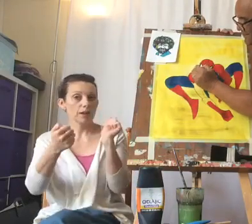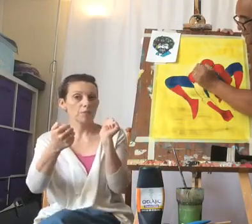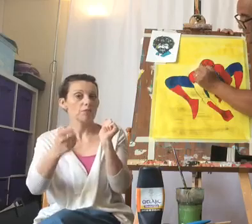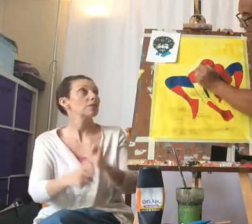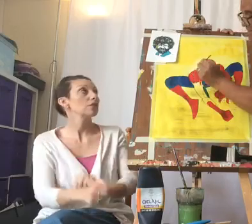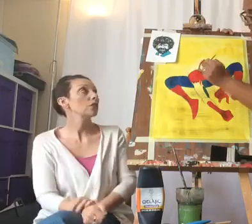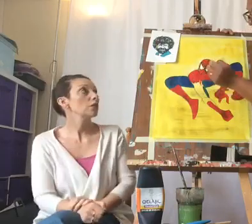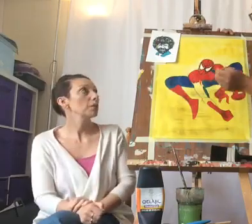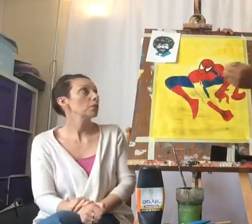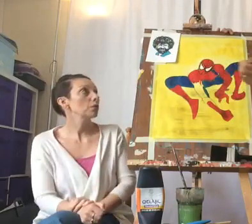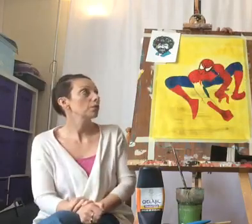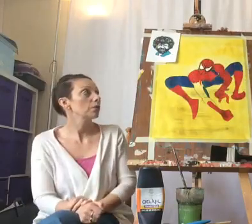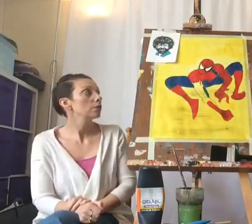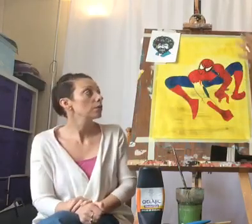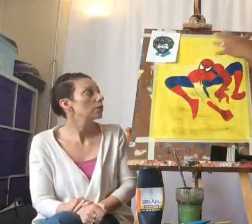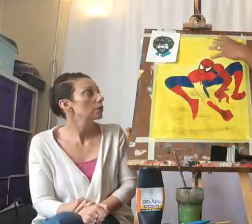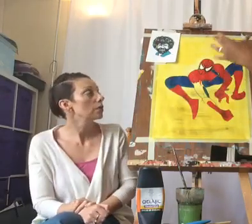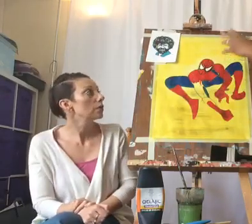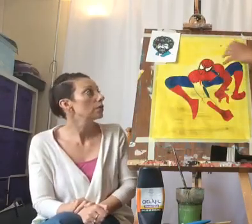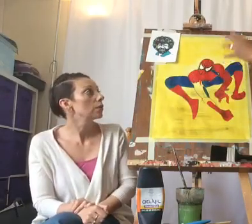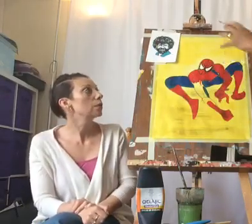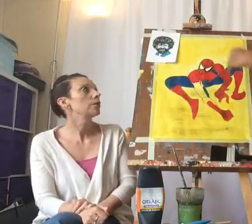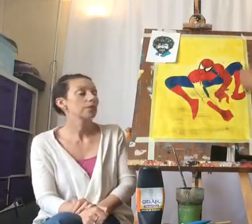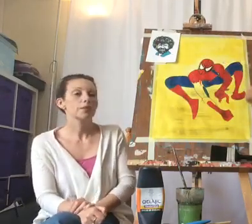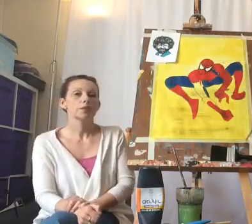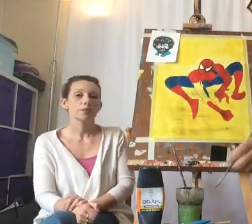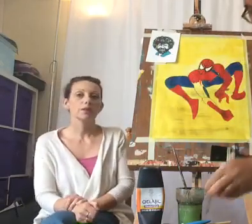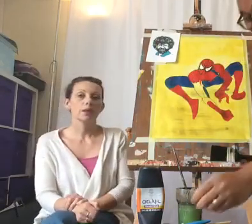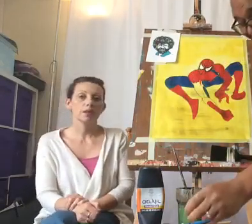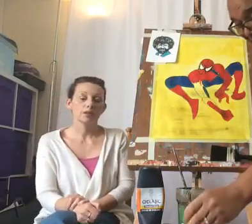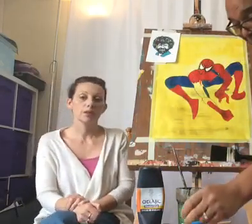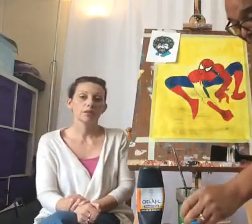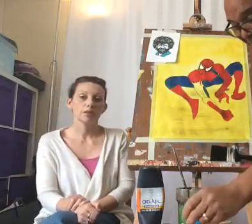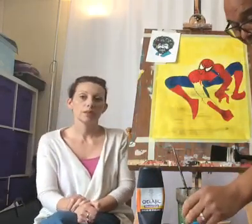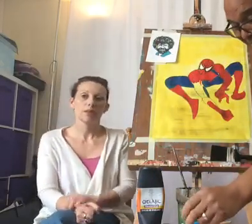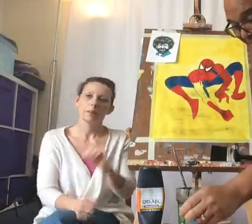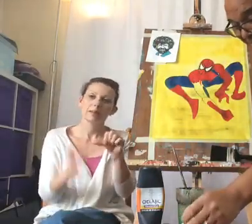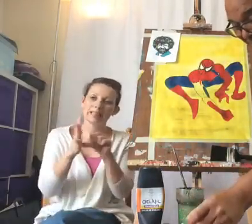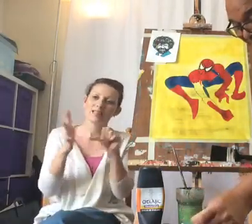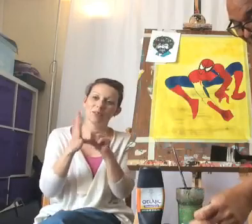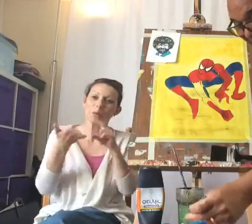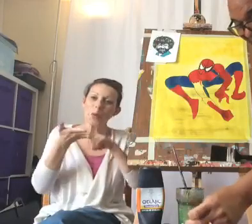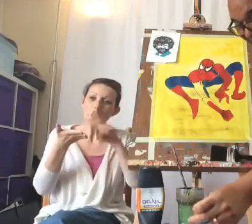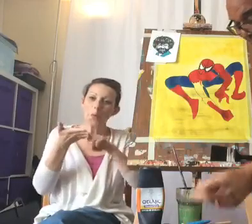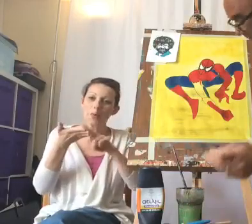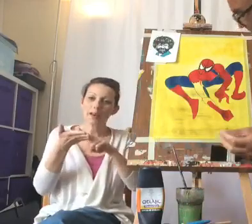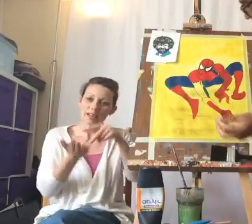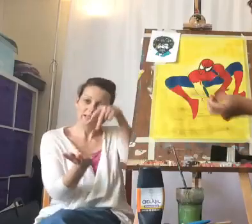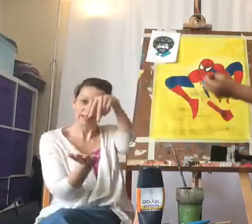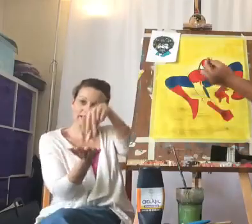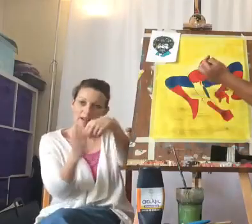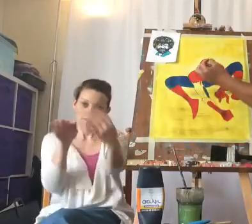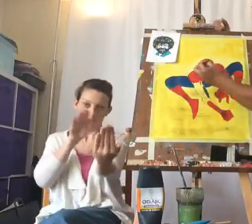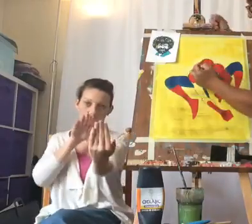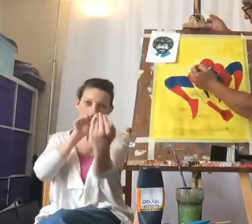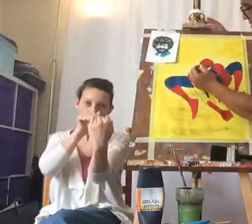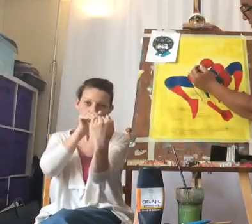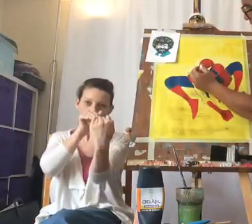bring the camera round to the side. My head would be in front of it usually, Yeah. and no one would be able to see because my head would be there.